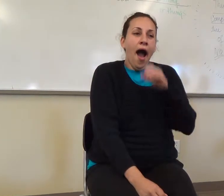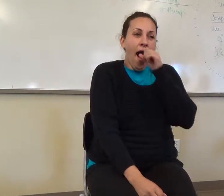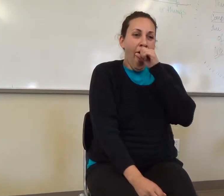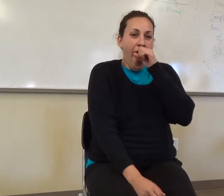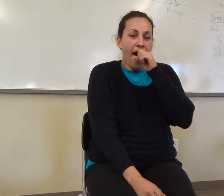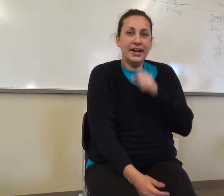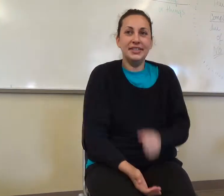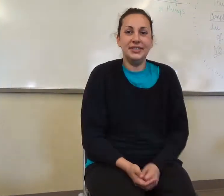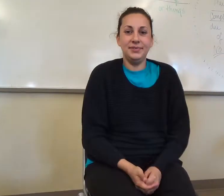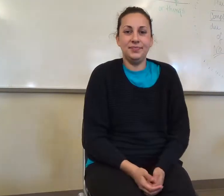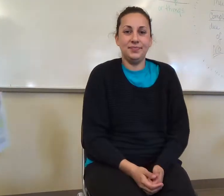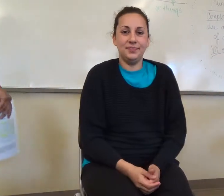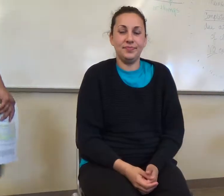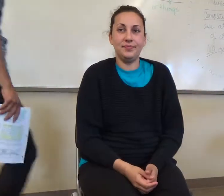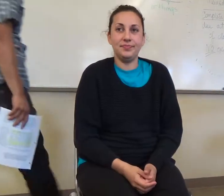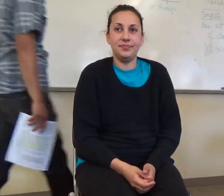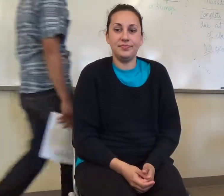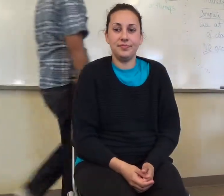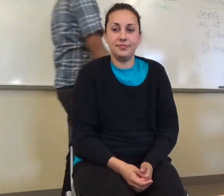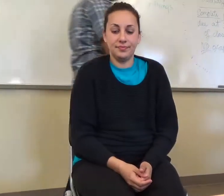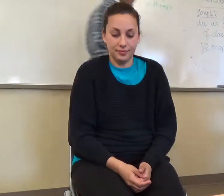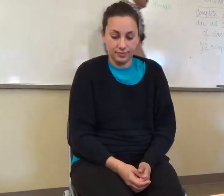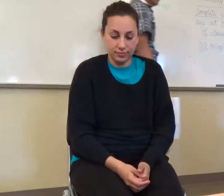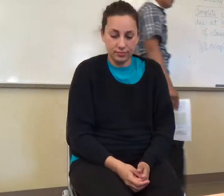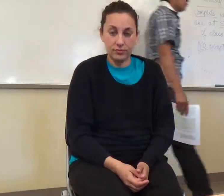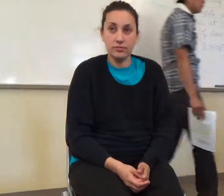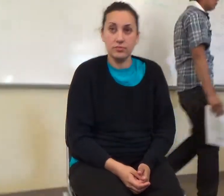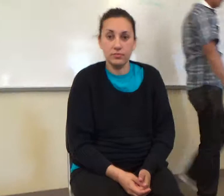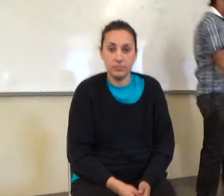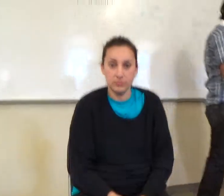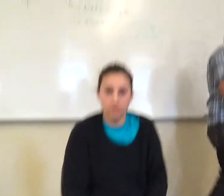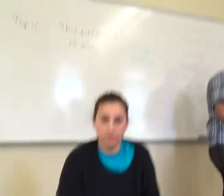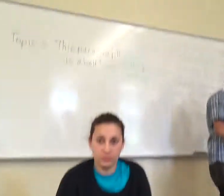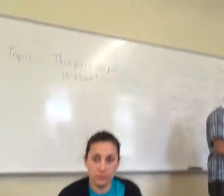8-page journals in your hand, ready to turn in. Yep, that can be right there.